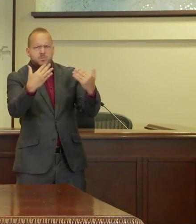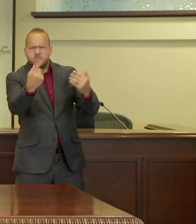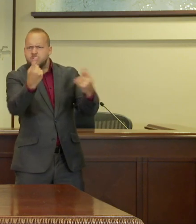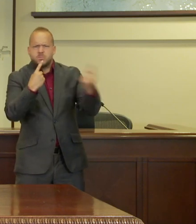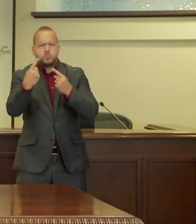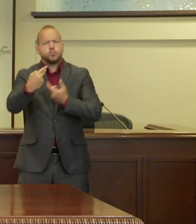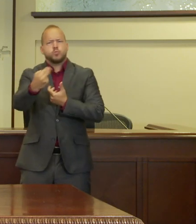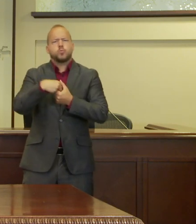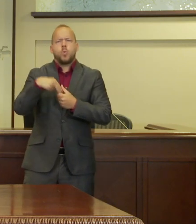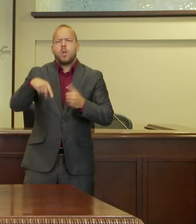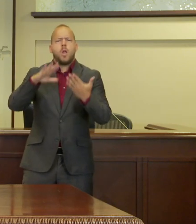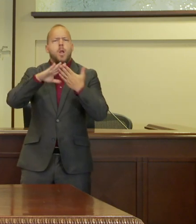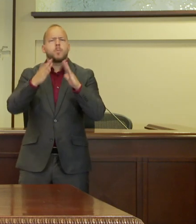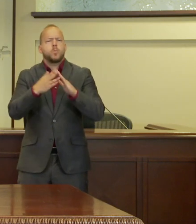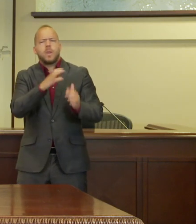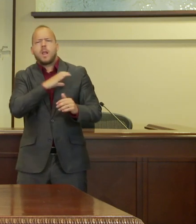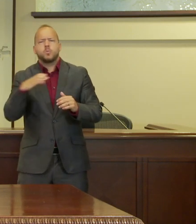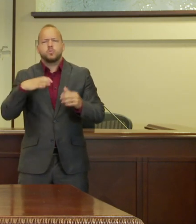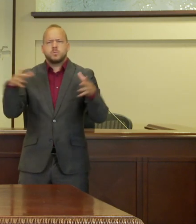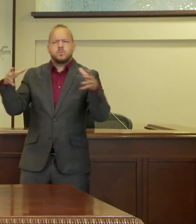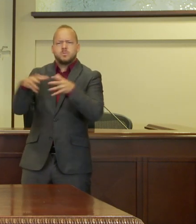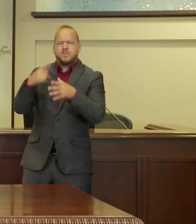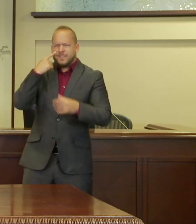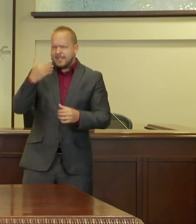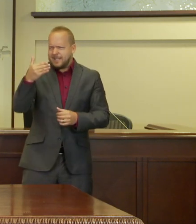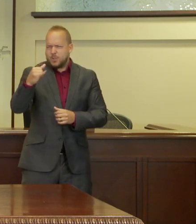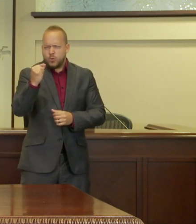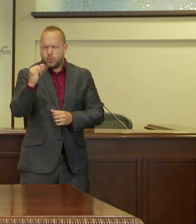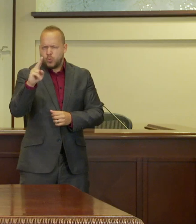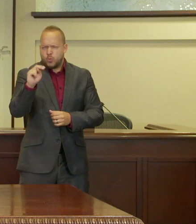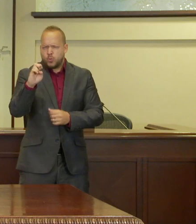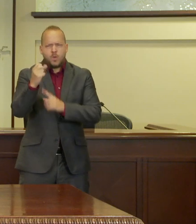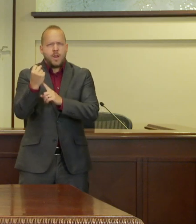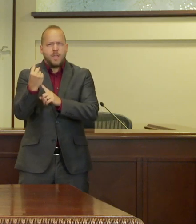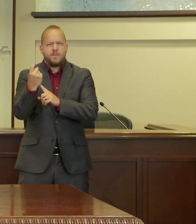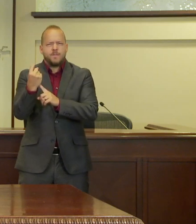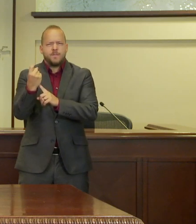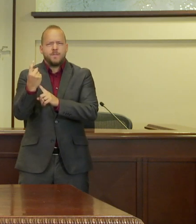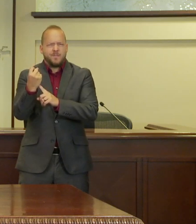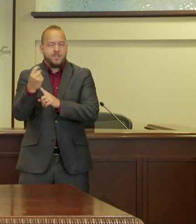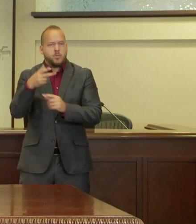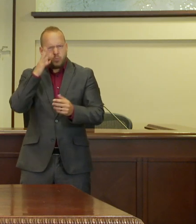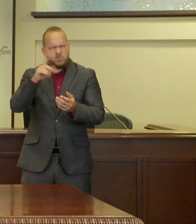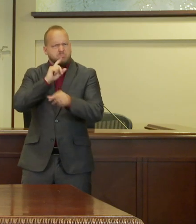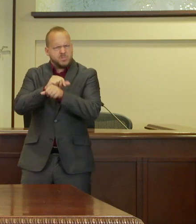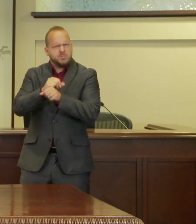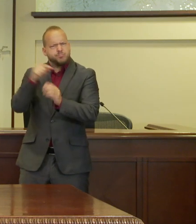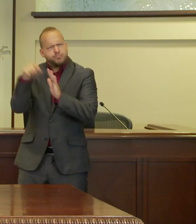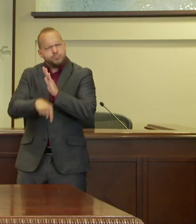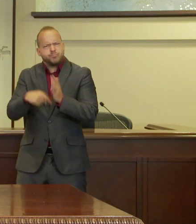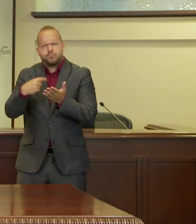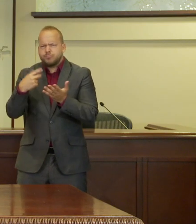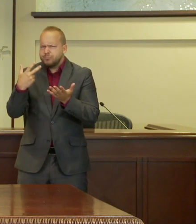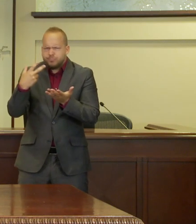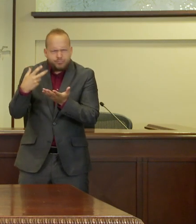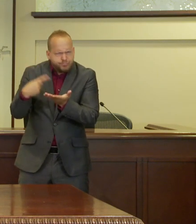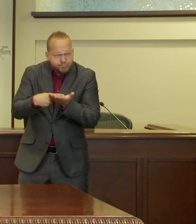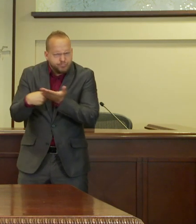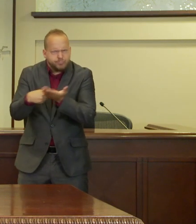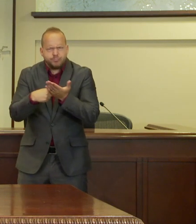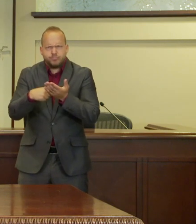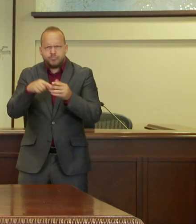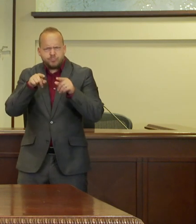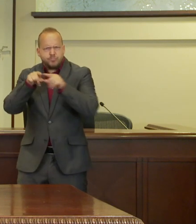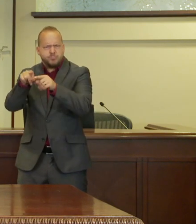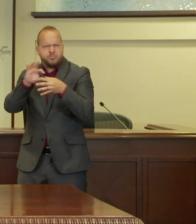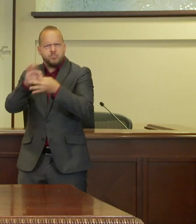I believe it's June 11th, work session to present their work and talk about how we could work in alliance on that. Thank you for that. One